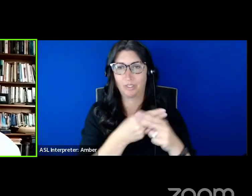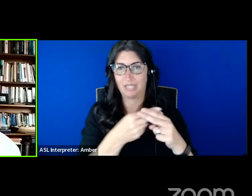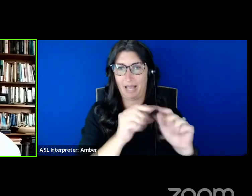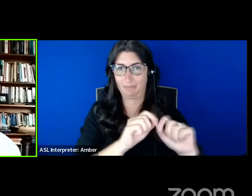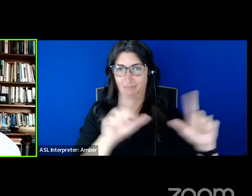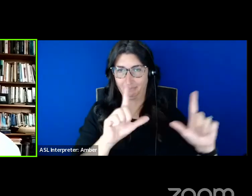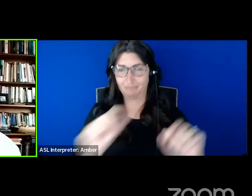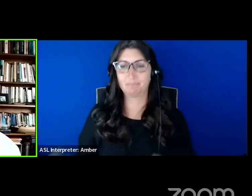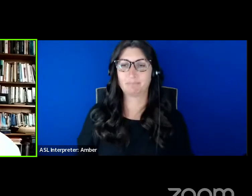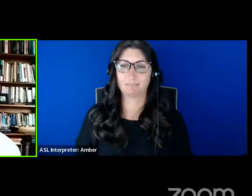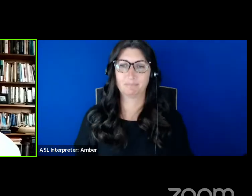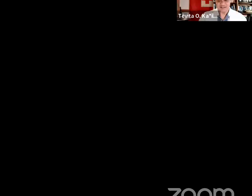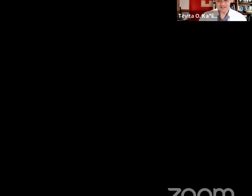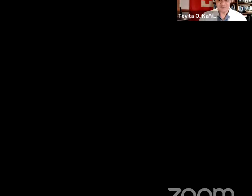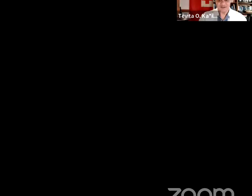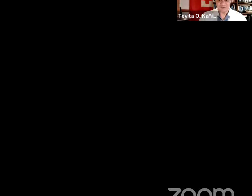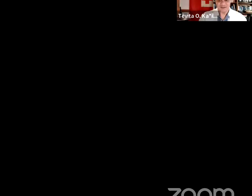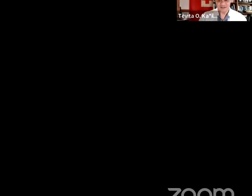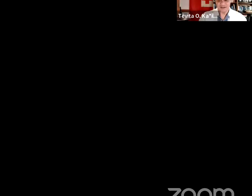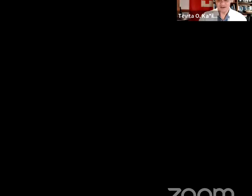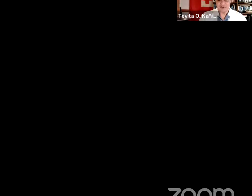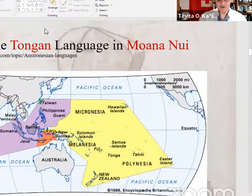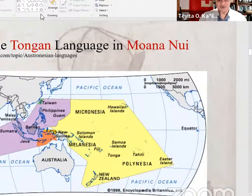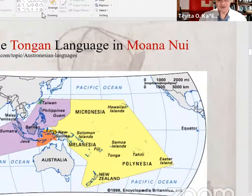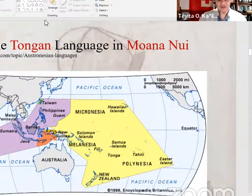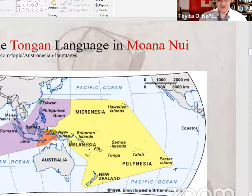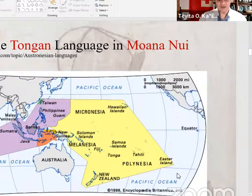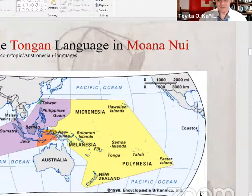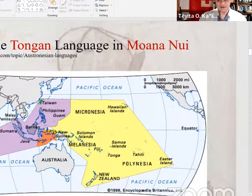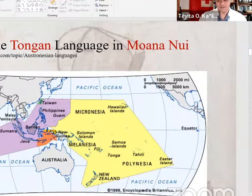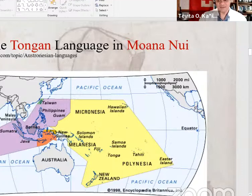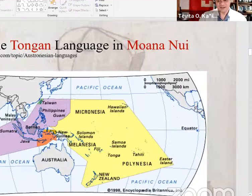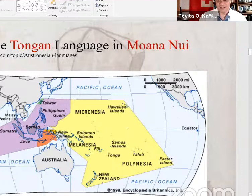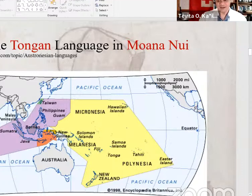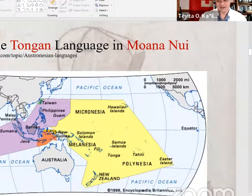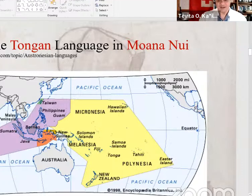slide. Okay, so here we go.